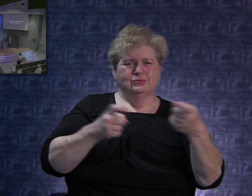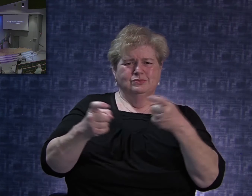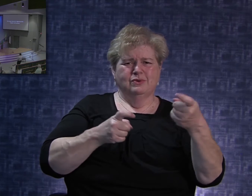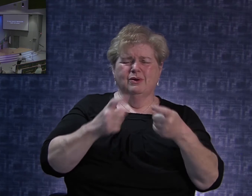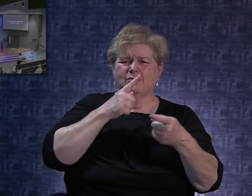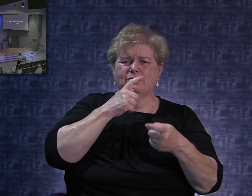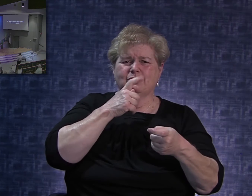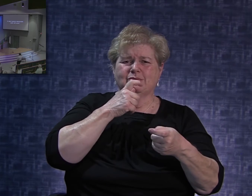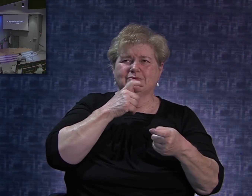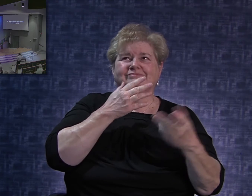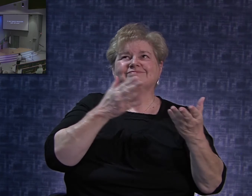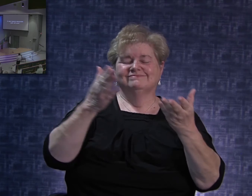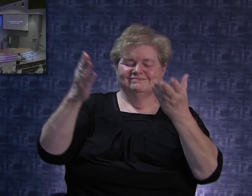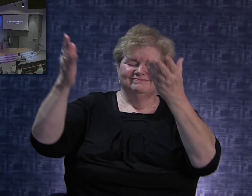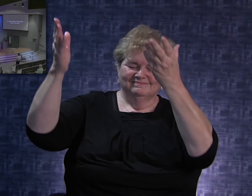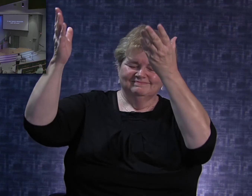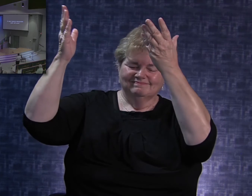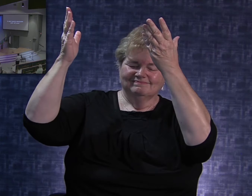go?